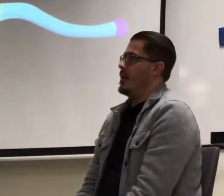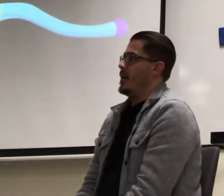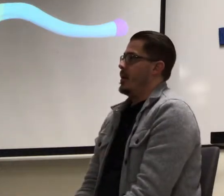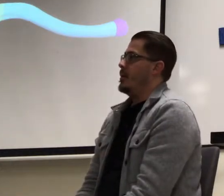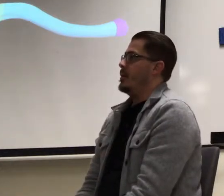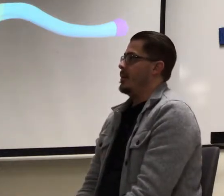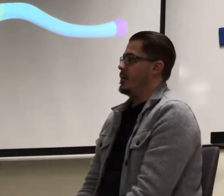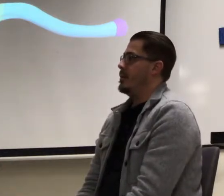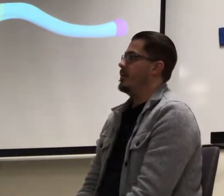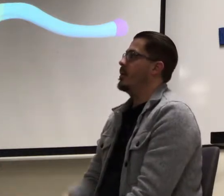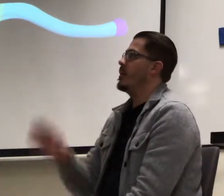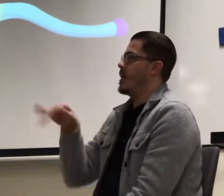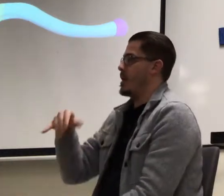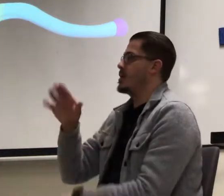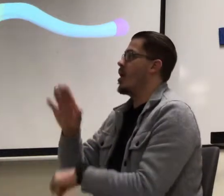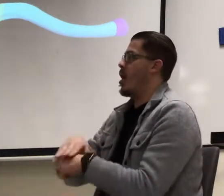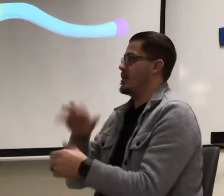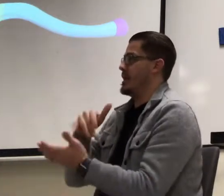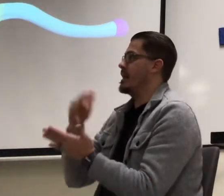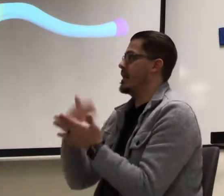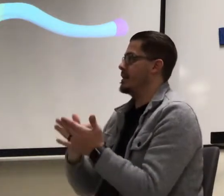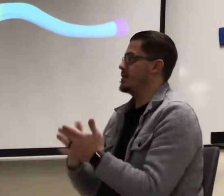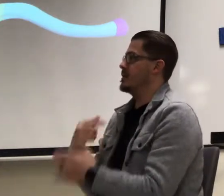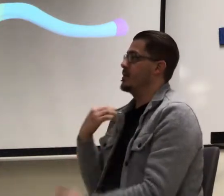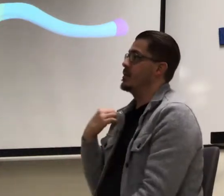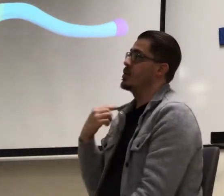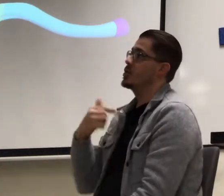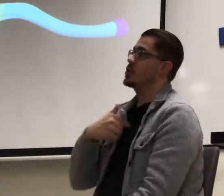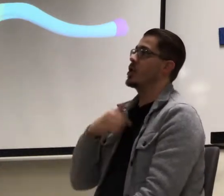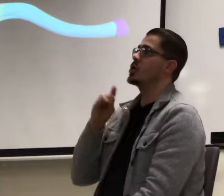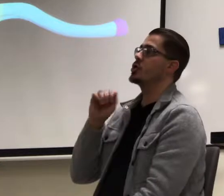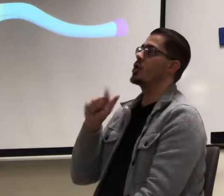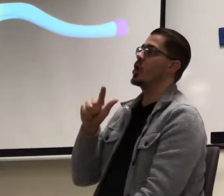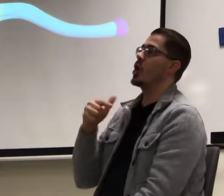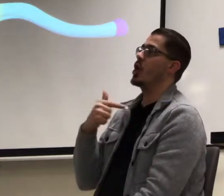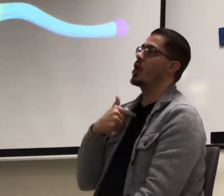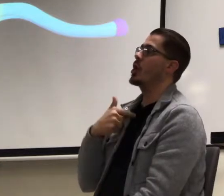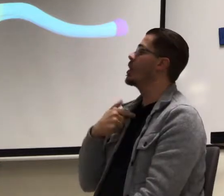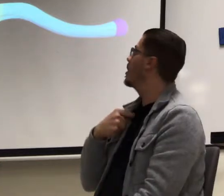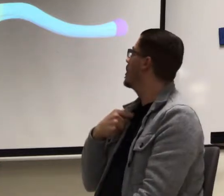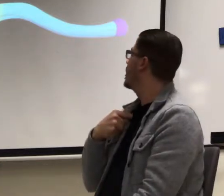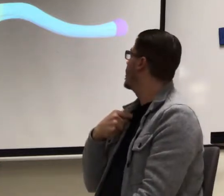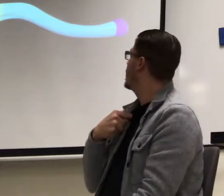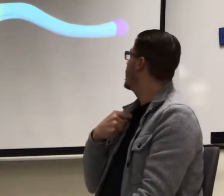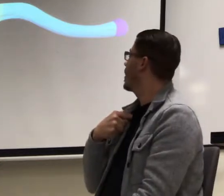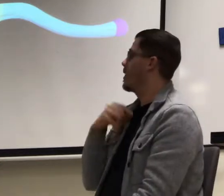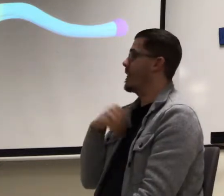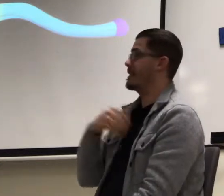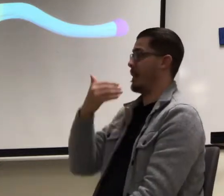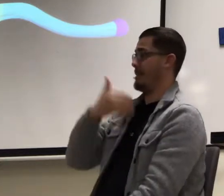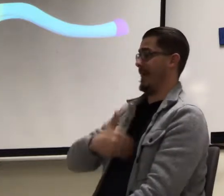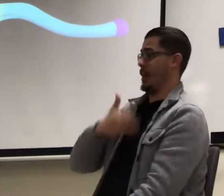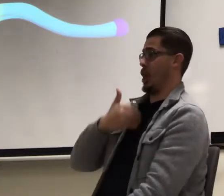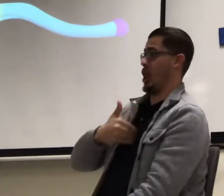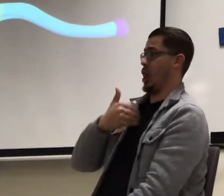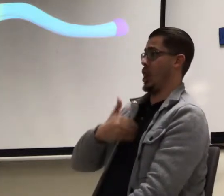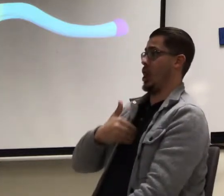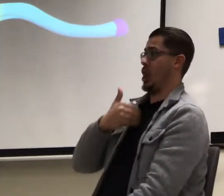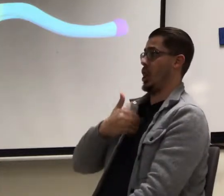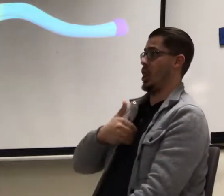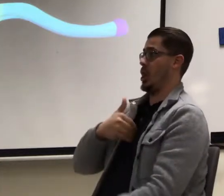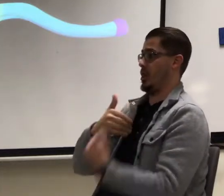That's what I have on your study list. Let me make sure, yeah. Because the sternal end is medial,